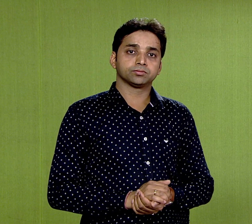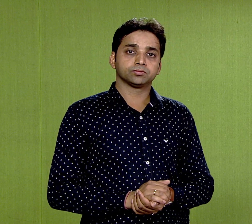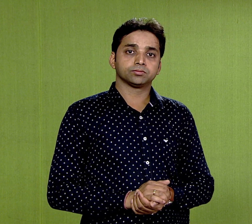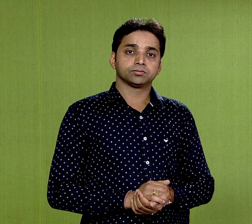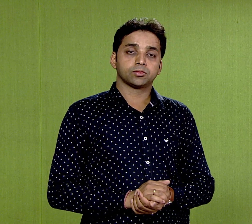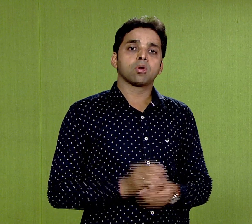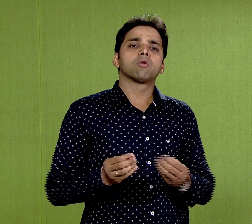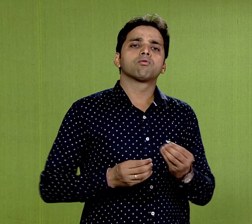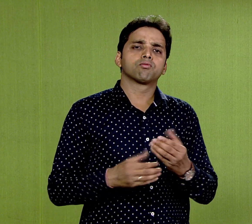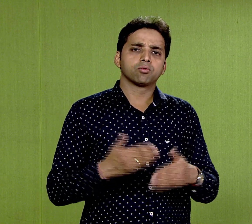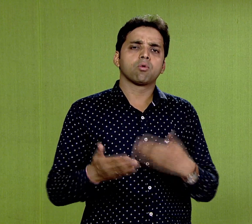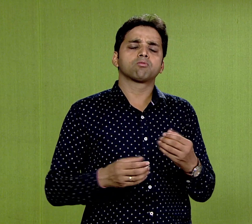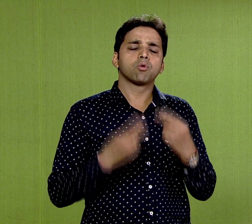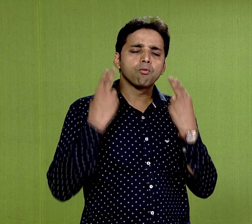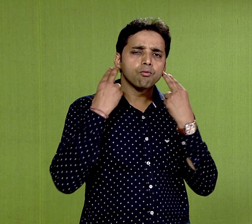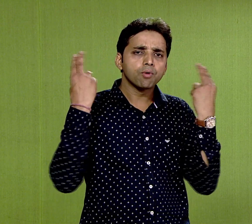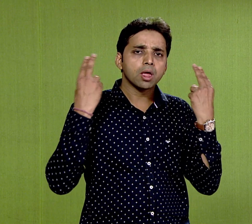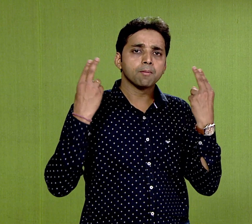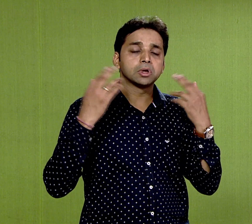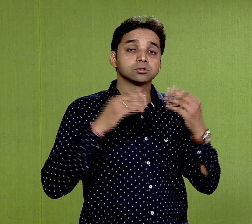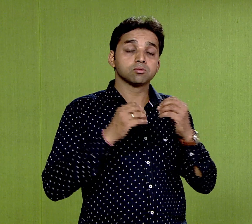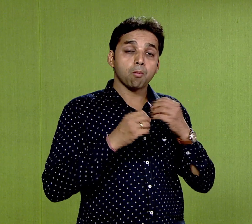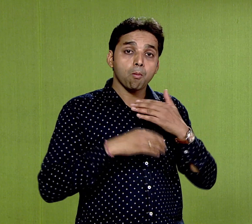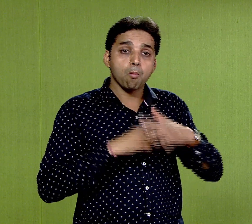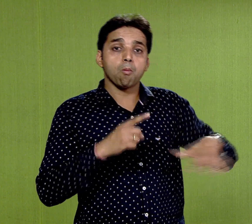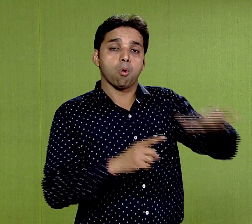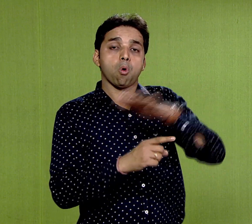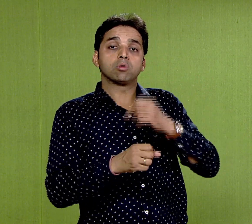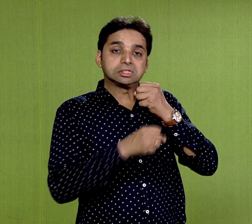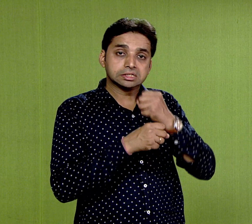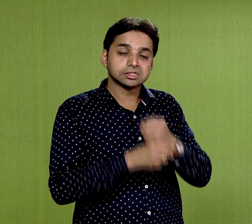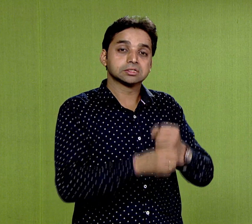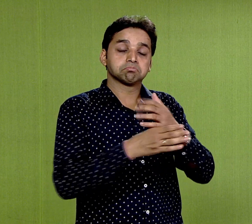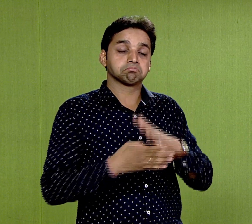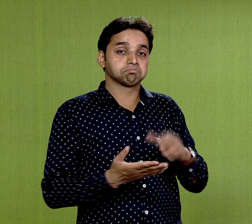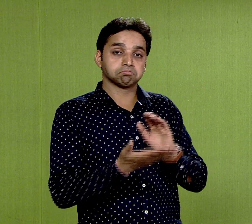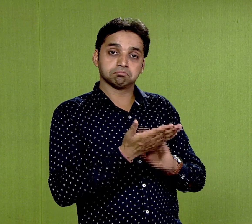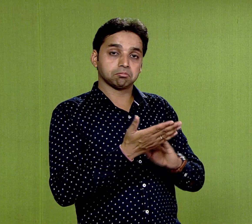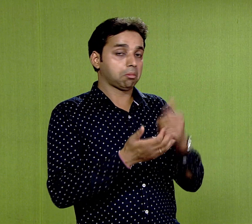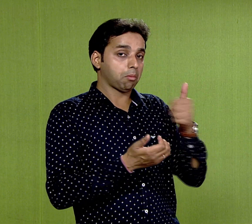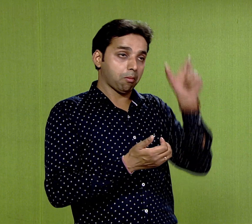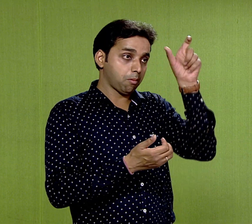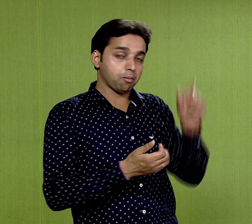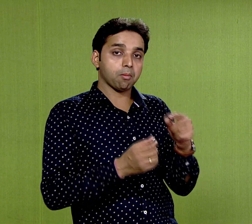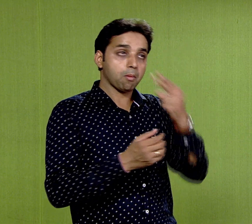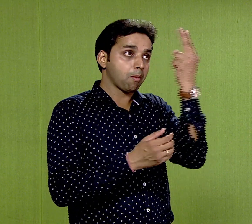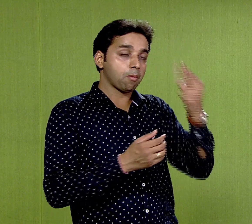Few of the famous and the most gifted painters of the Jahangir's